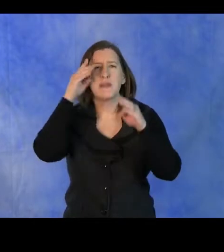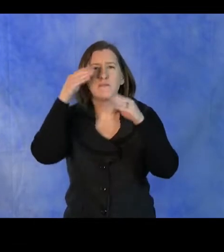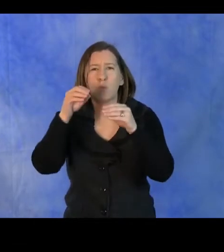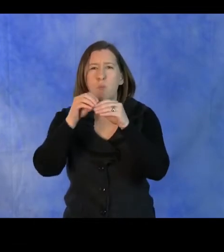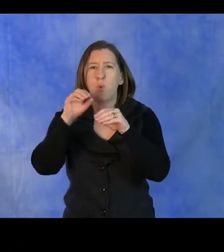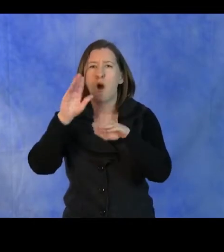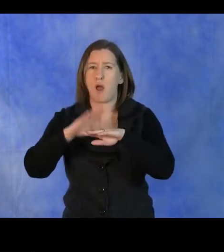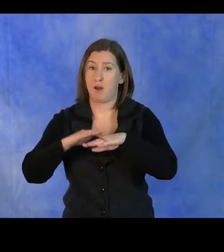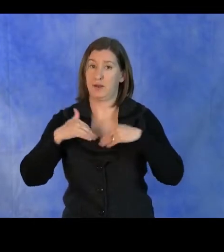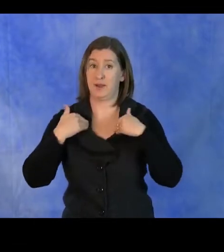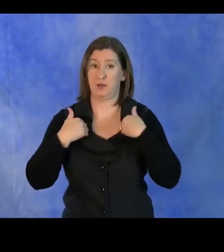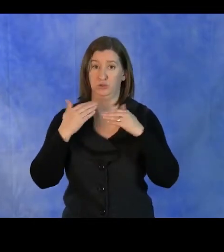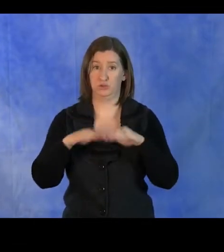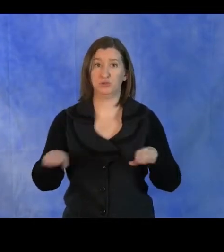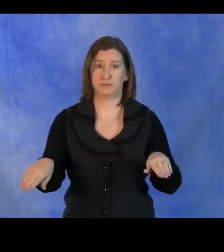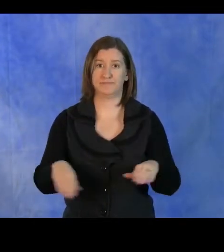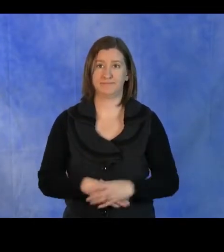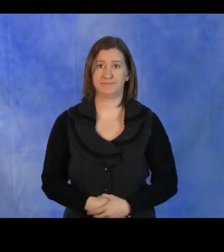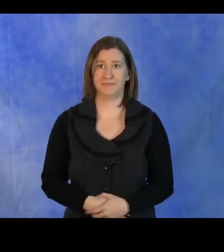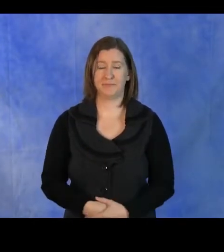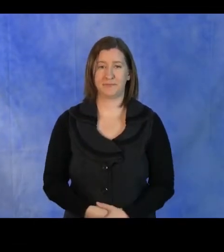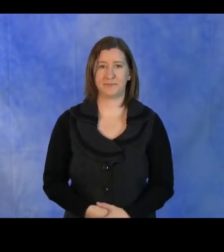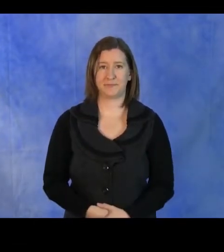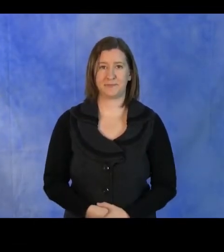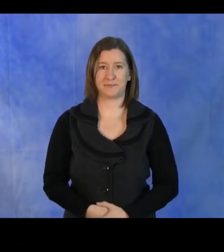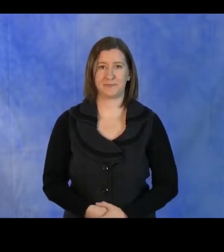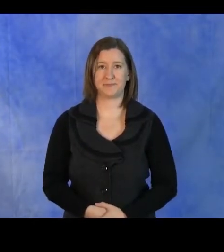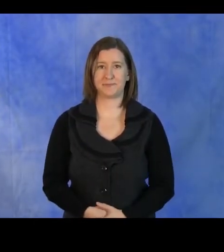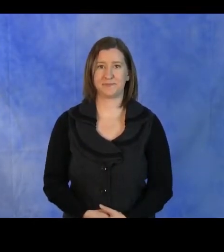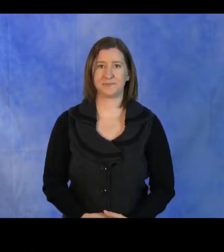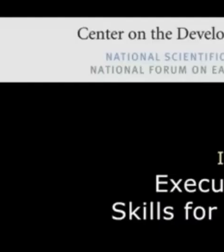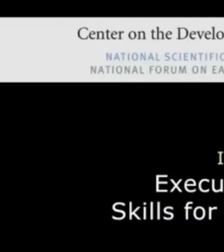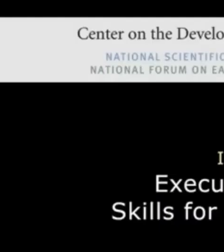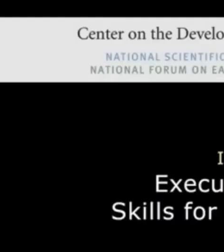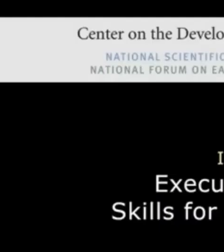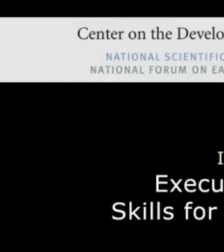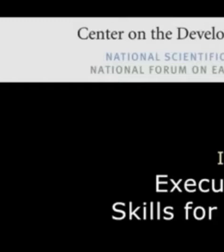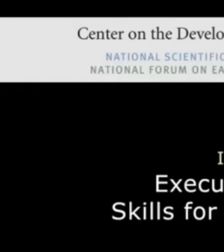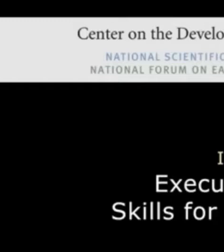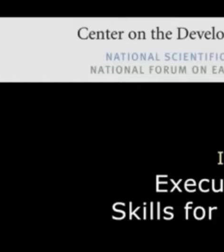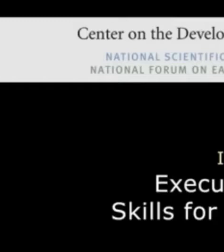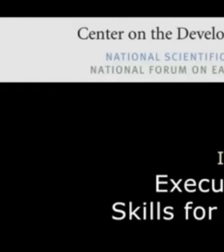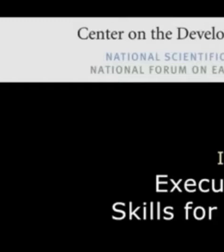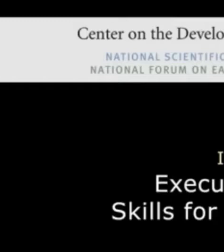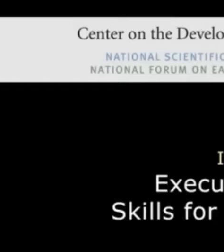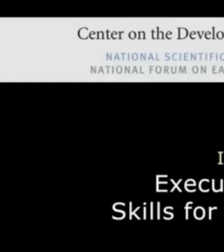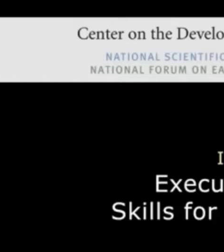and discusses executive functioning, focusing more on young children.